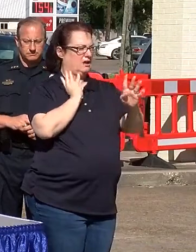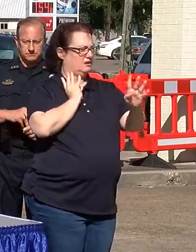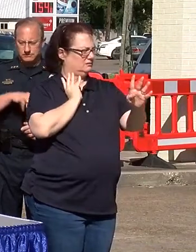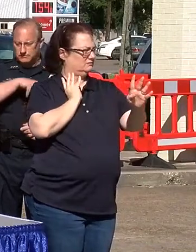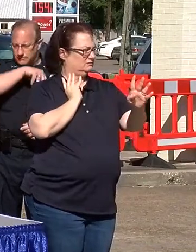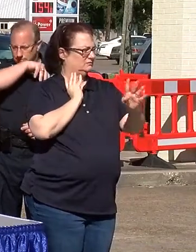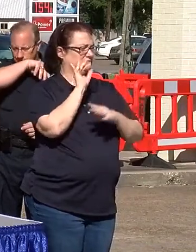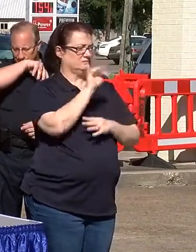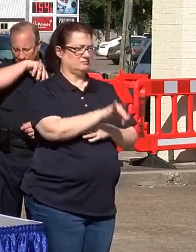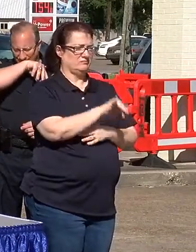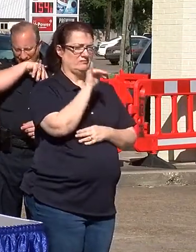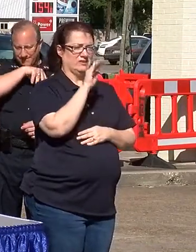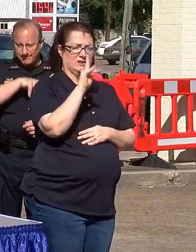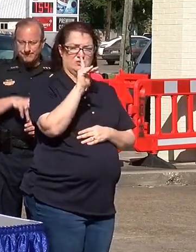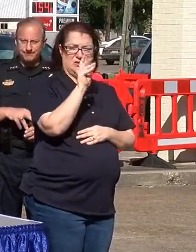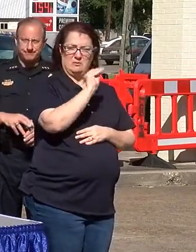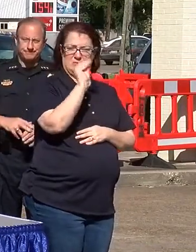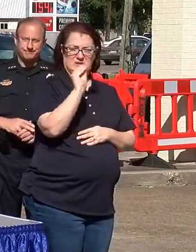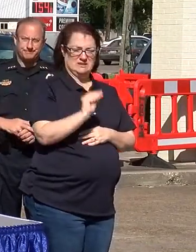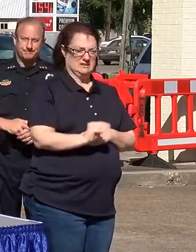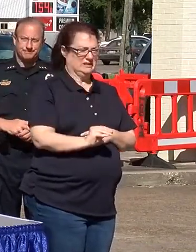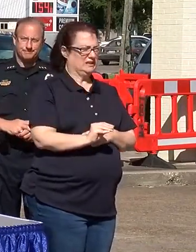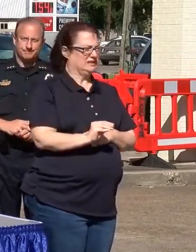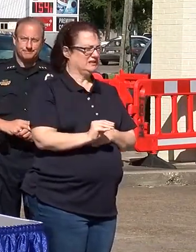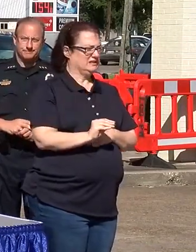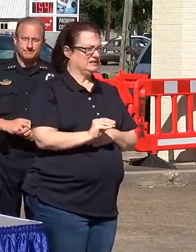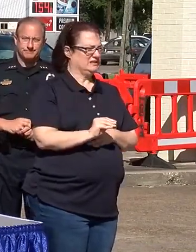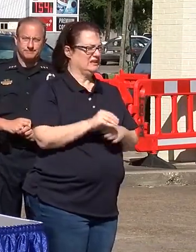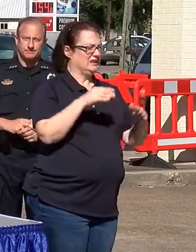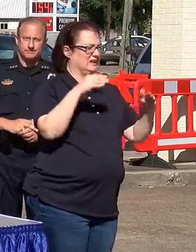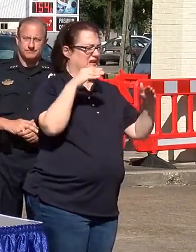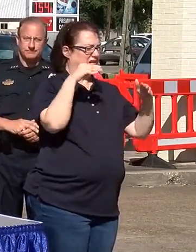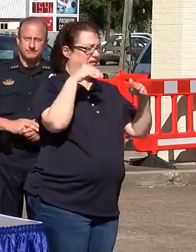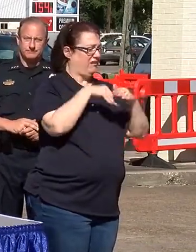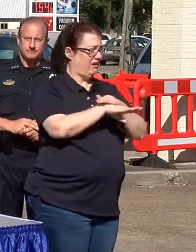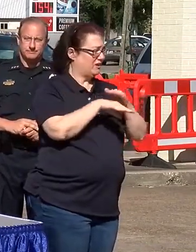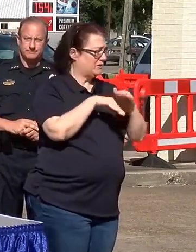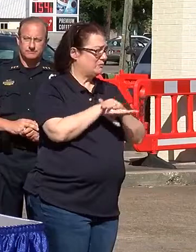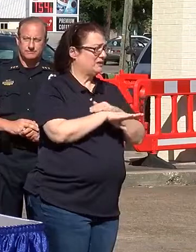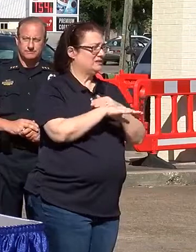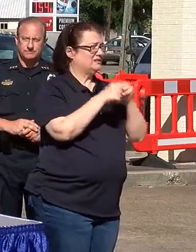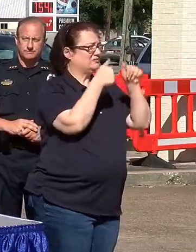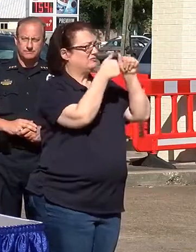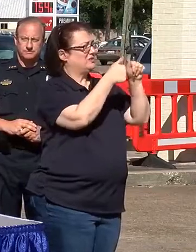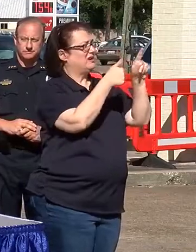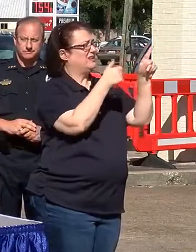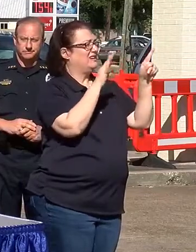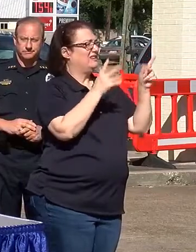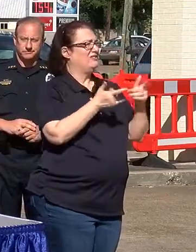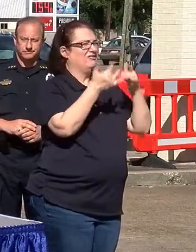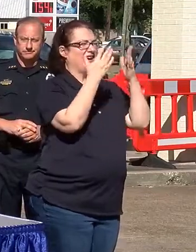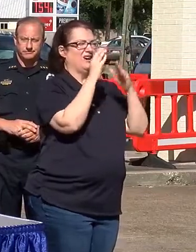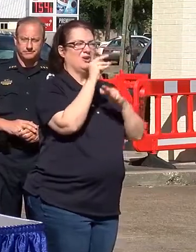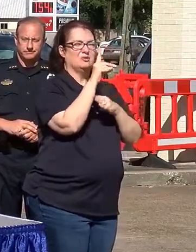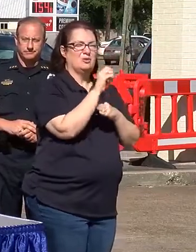A maximum of 25% occupancy as determined by code or the respective fire